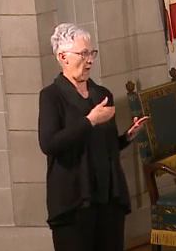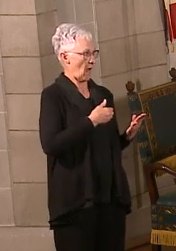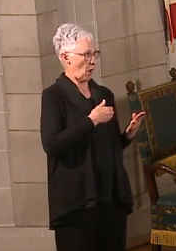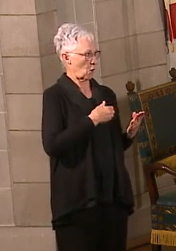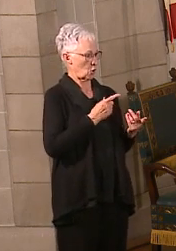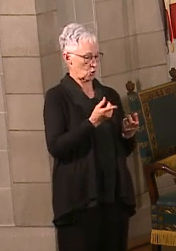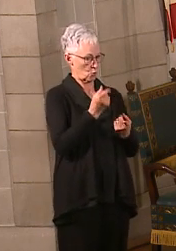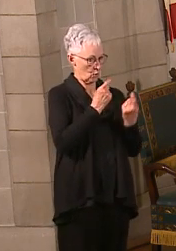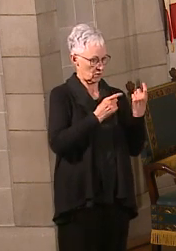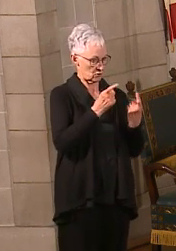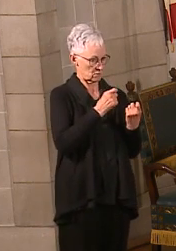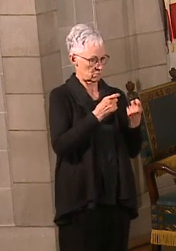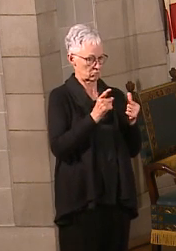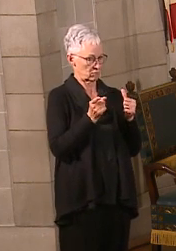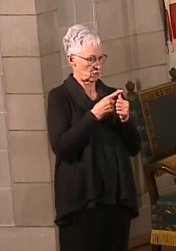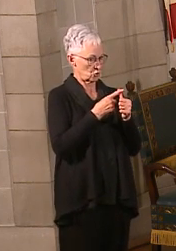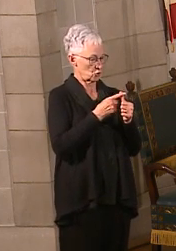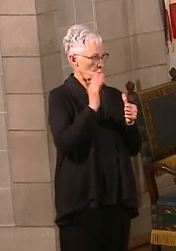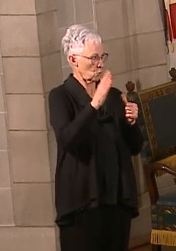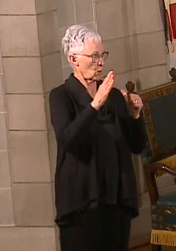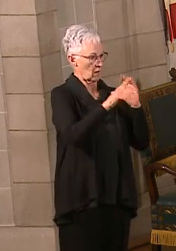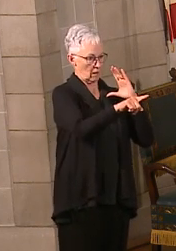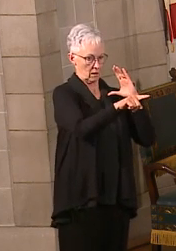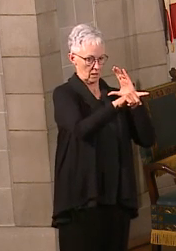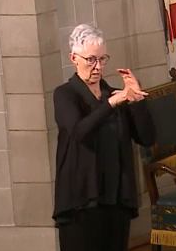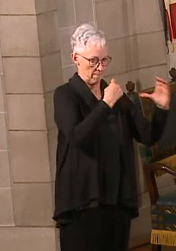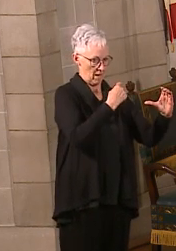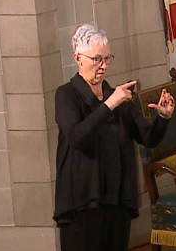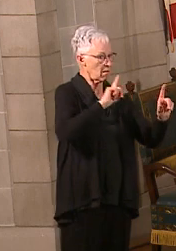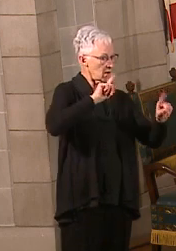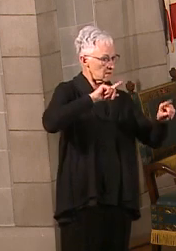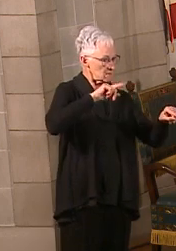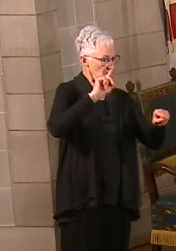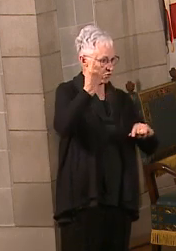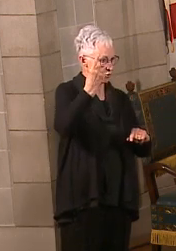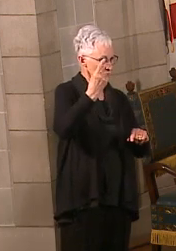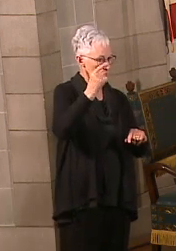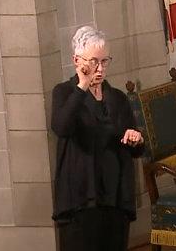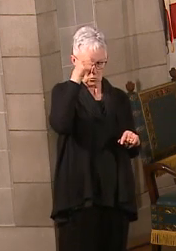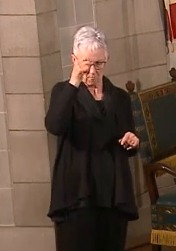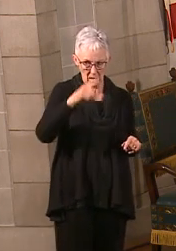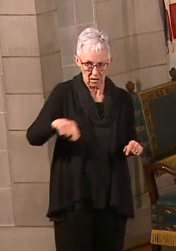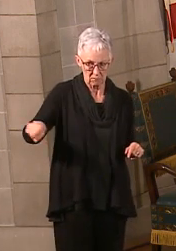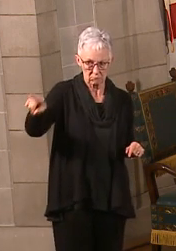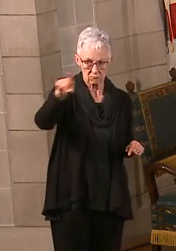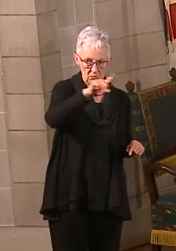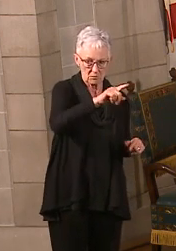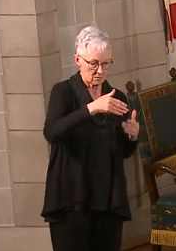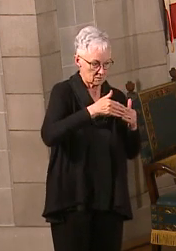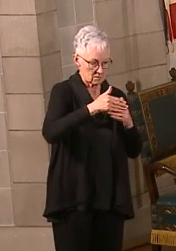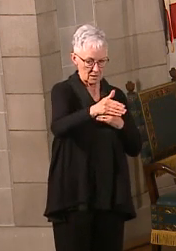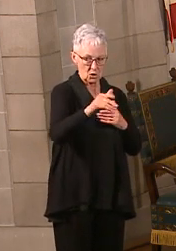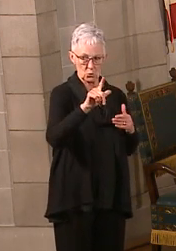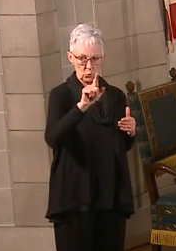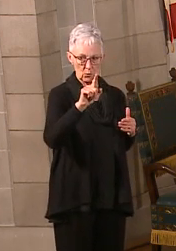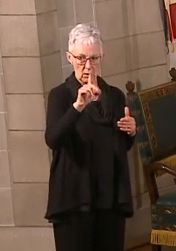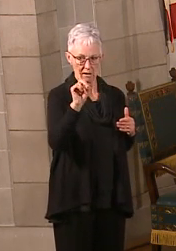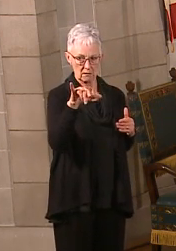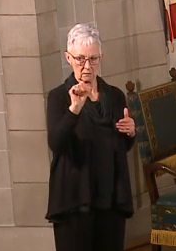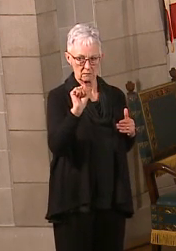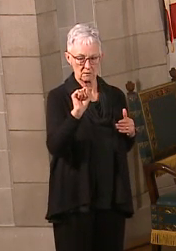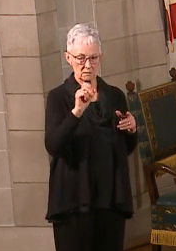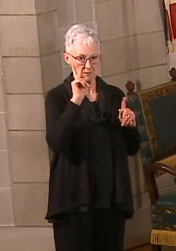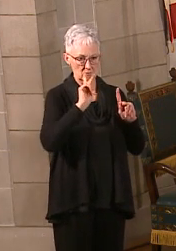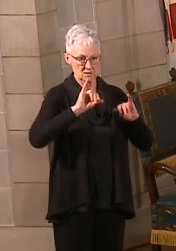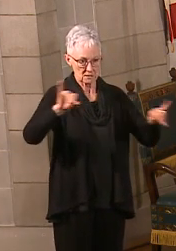Reminding people again that we've got 21 days to stay home and keep Nebraska healthy with our 6 rules for how we do that. So please, everybody